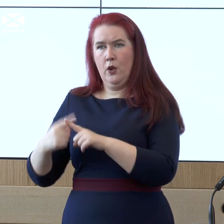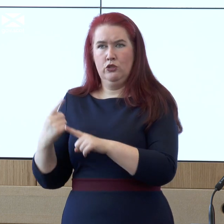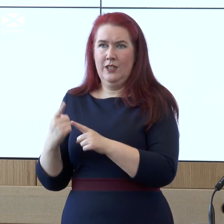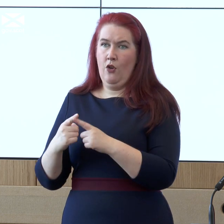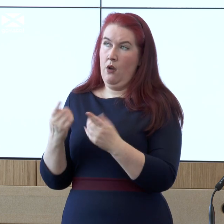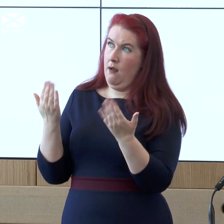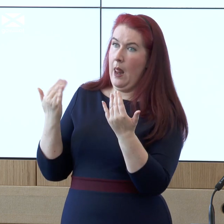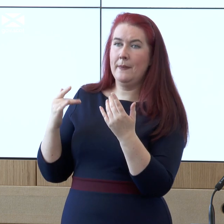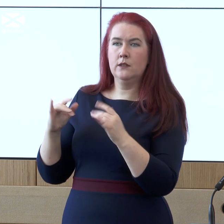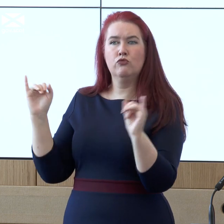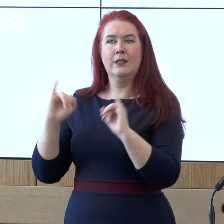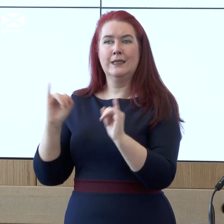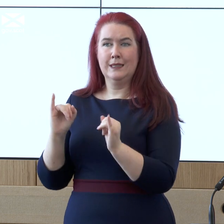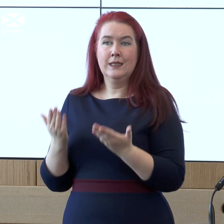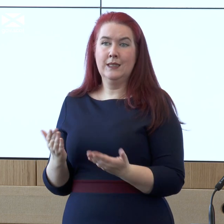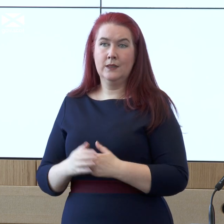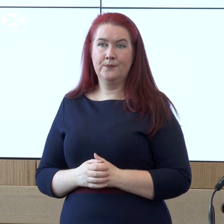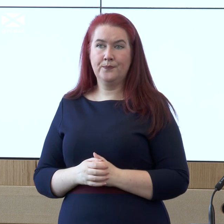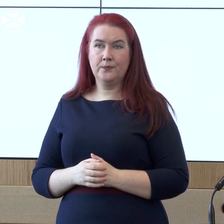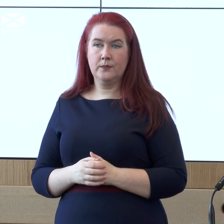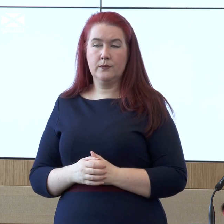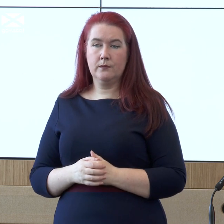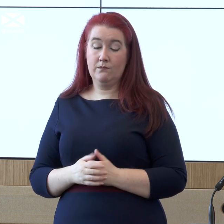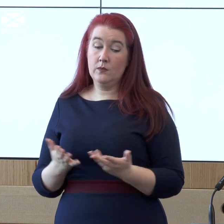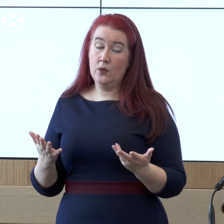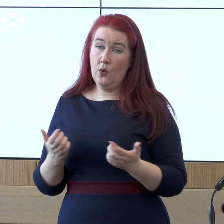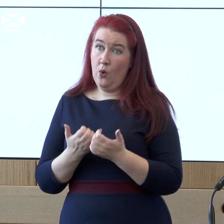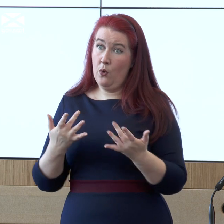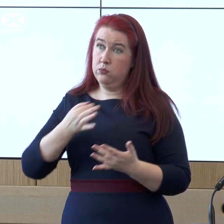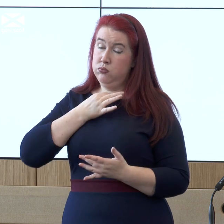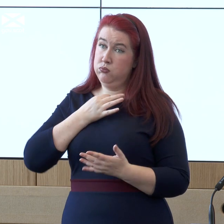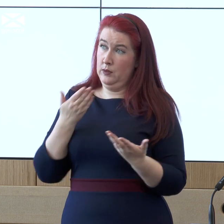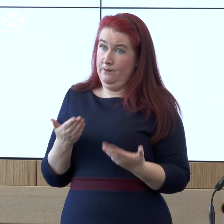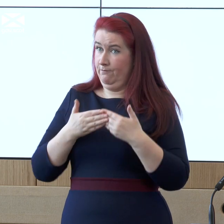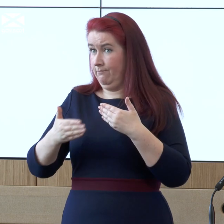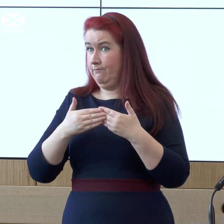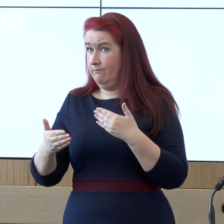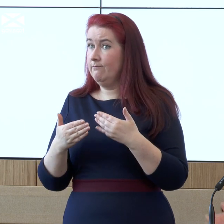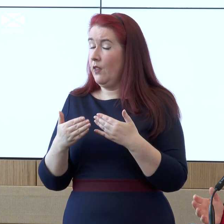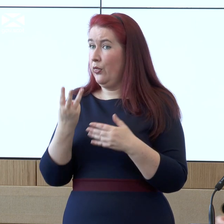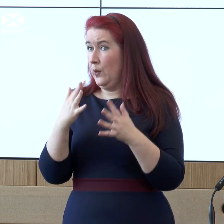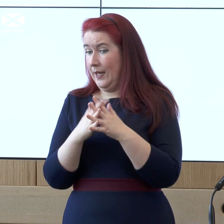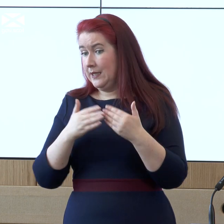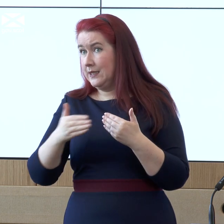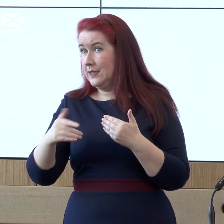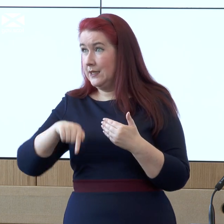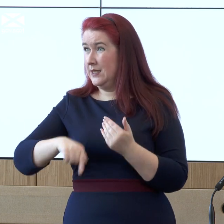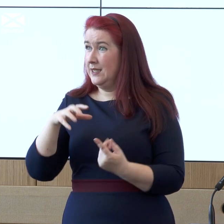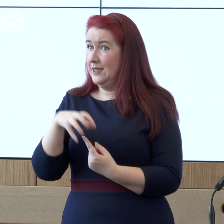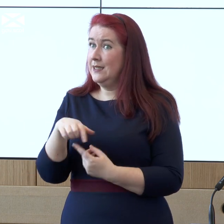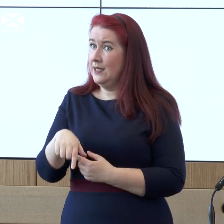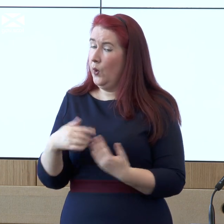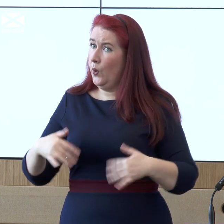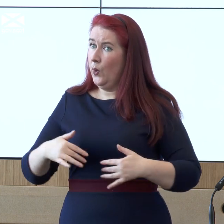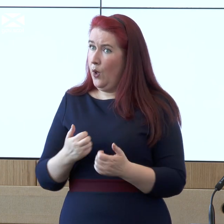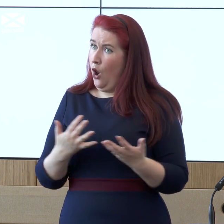crisis. There is a lot at stake in our city over the next 3 weeks. There is no doubt about